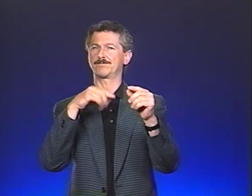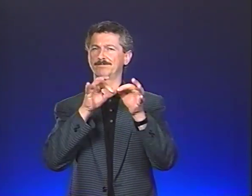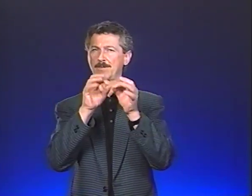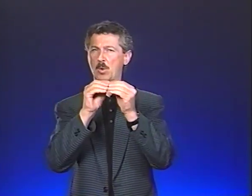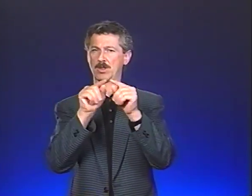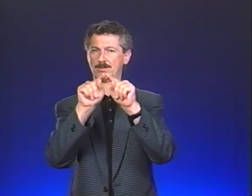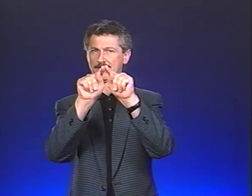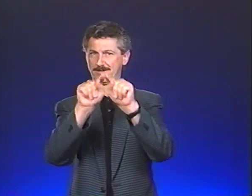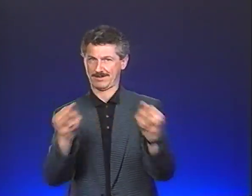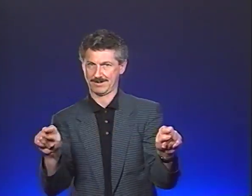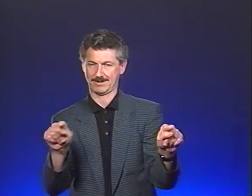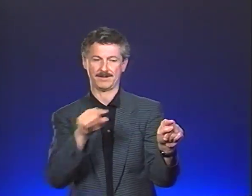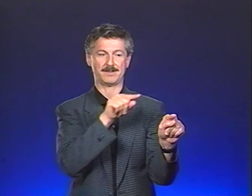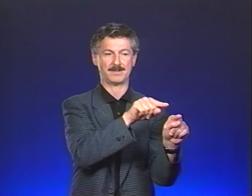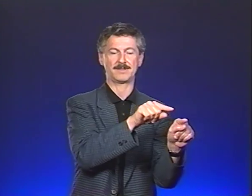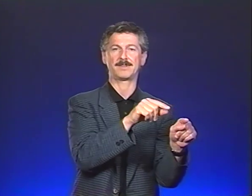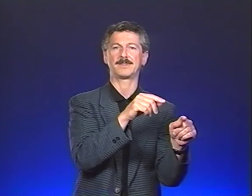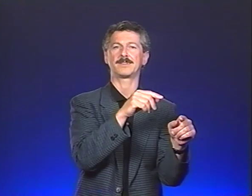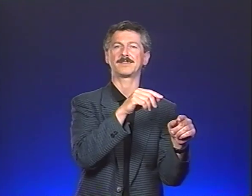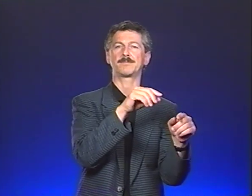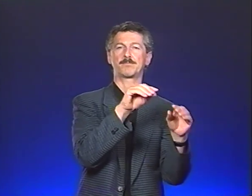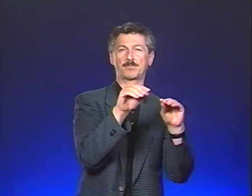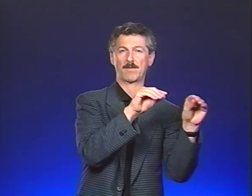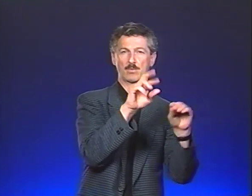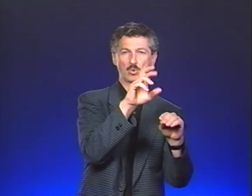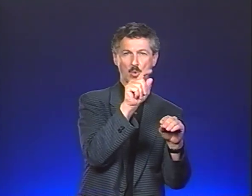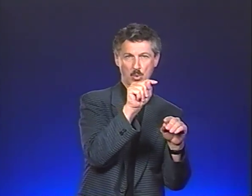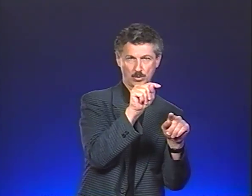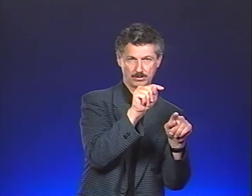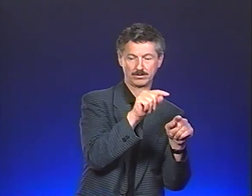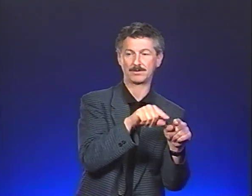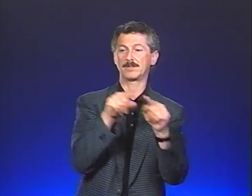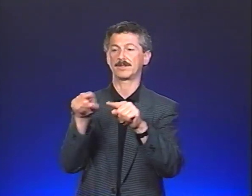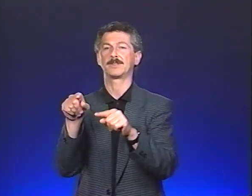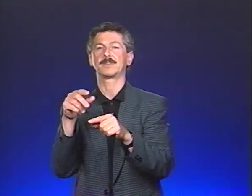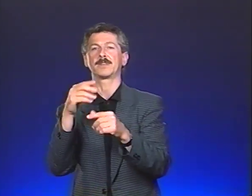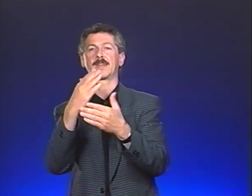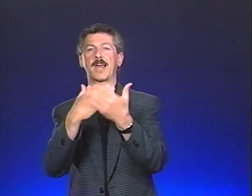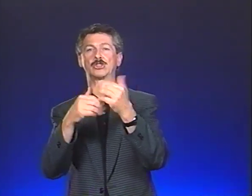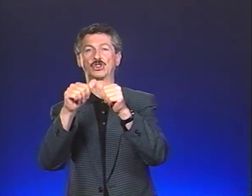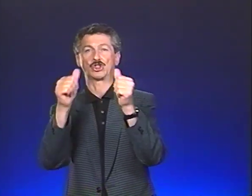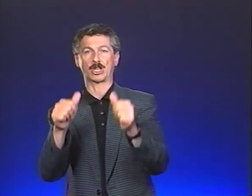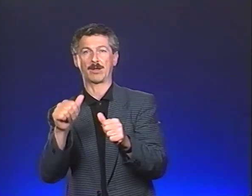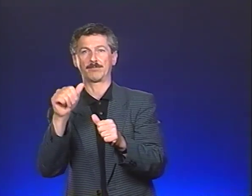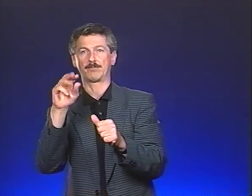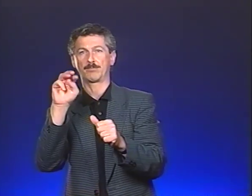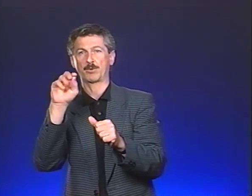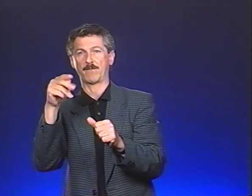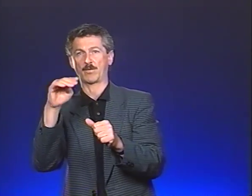And now if we look at classifier predicates, we see that they have two basic parts, movement roots and hand-shaped